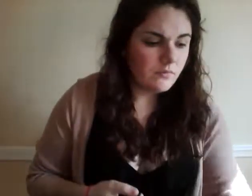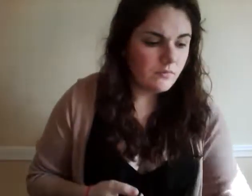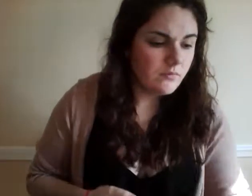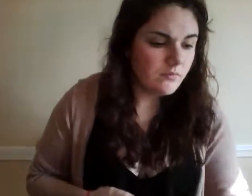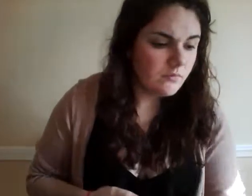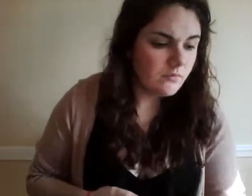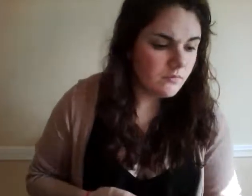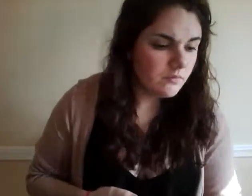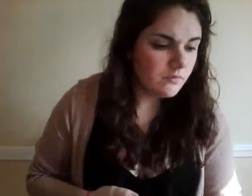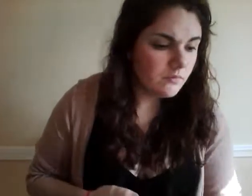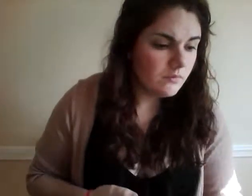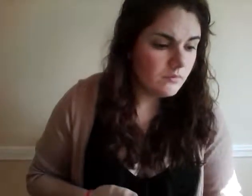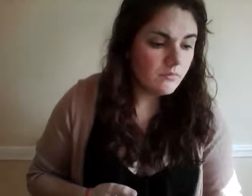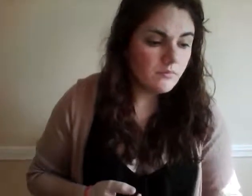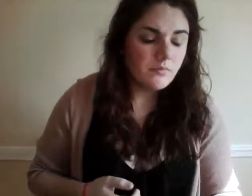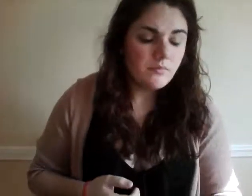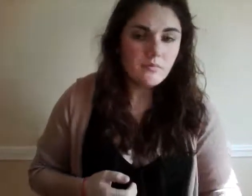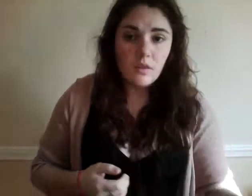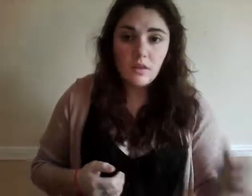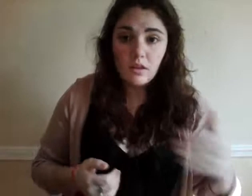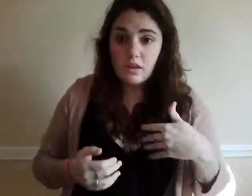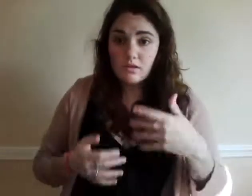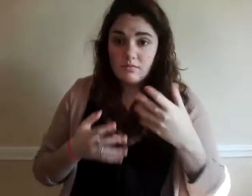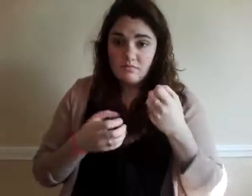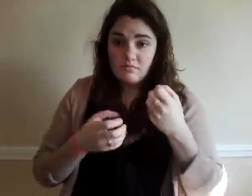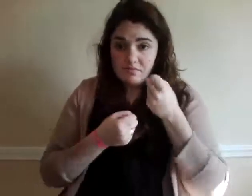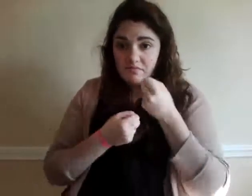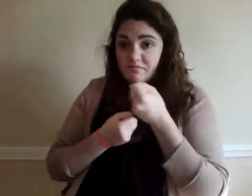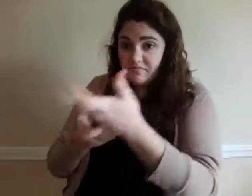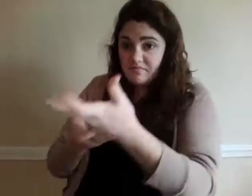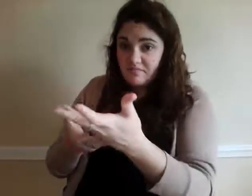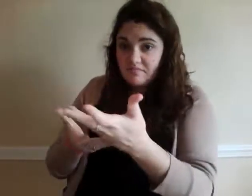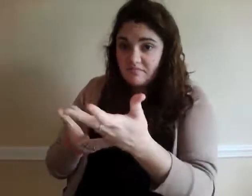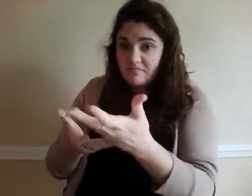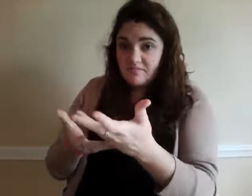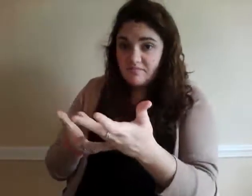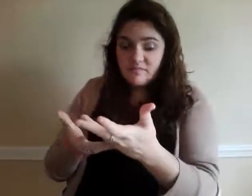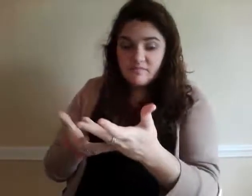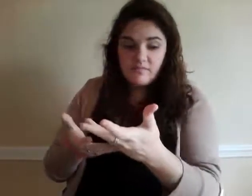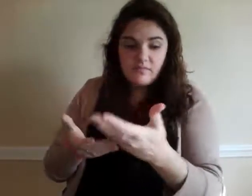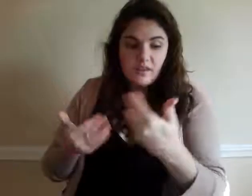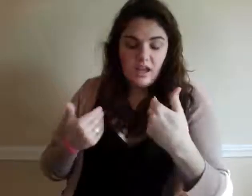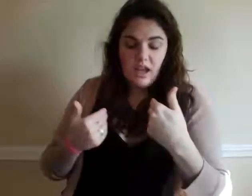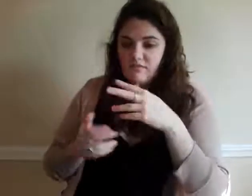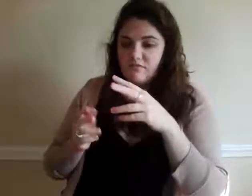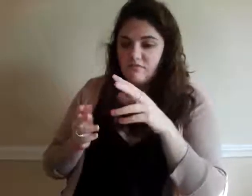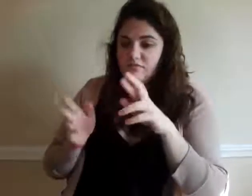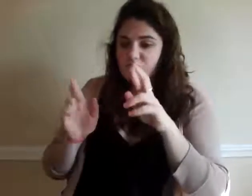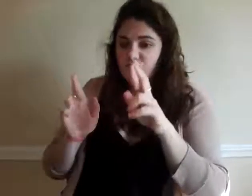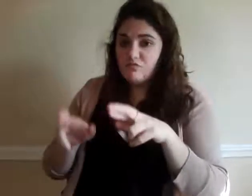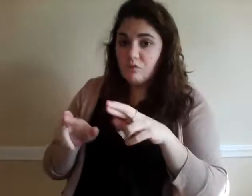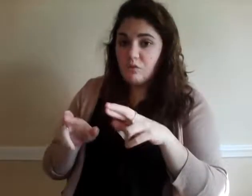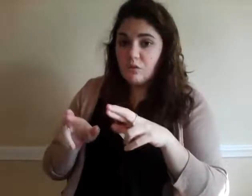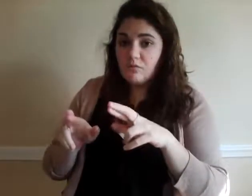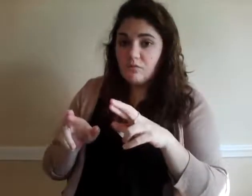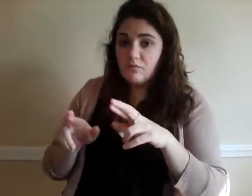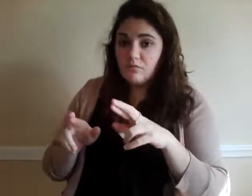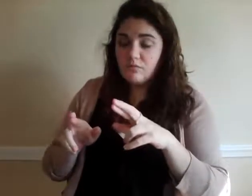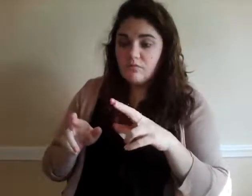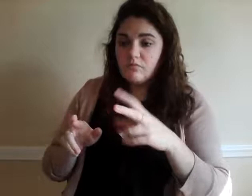also. I have a report here from Reed's Auditory Preschool. I have a copy here for you, for each